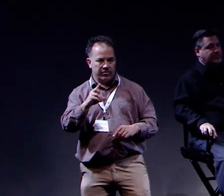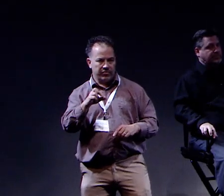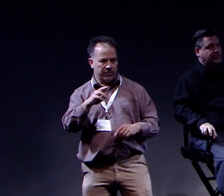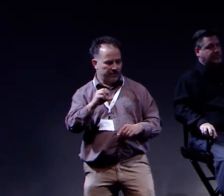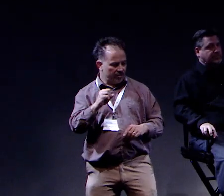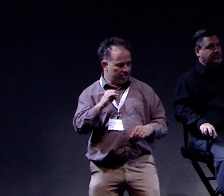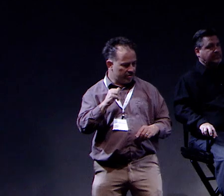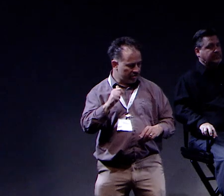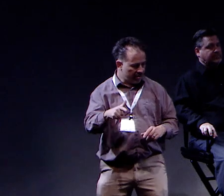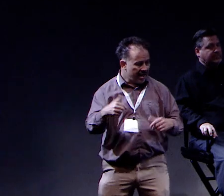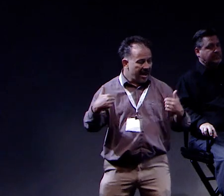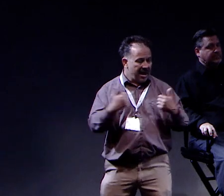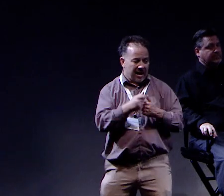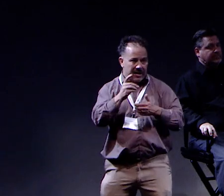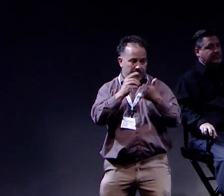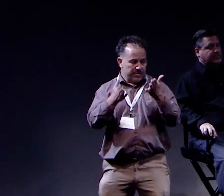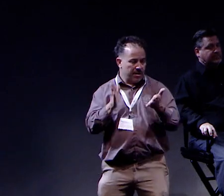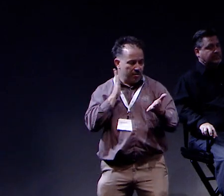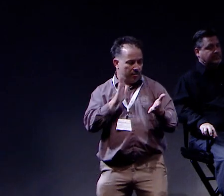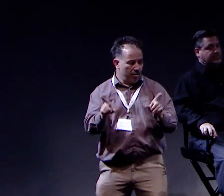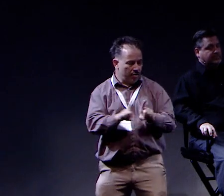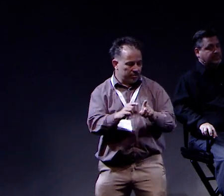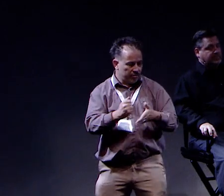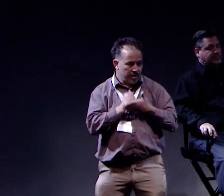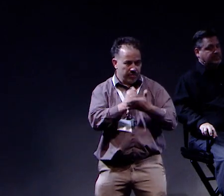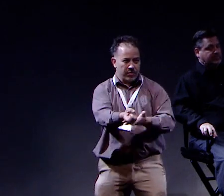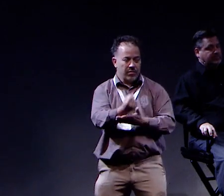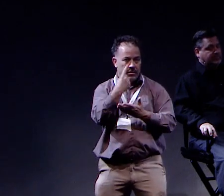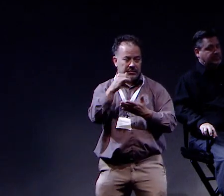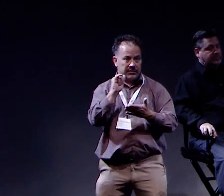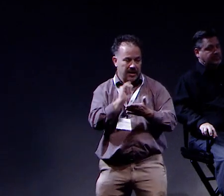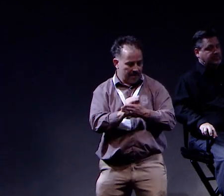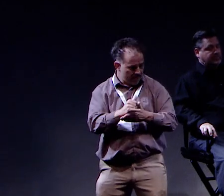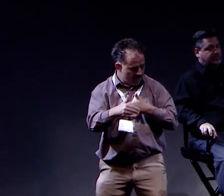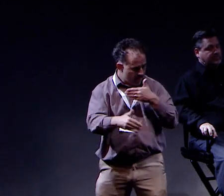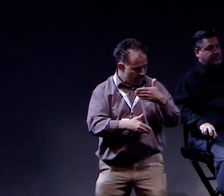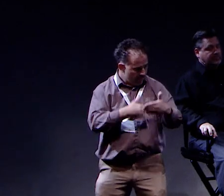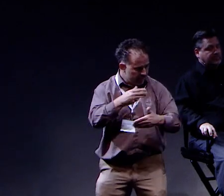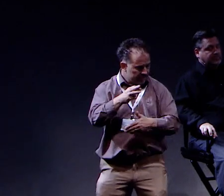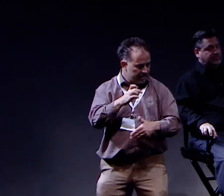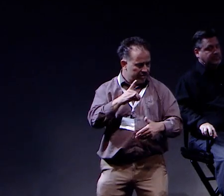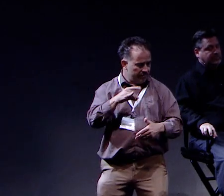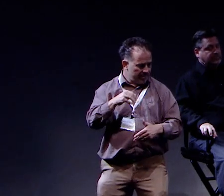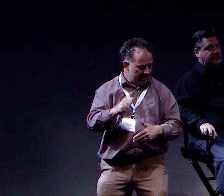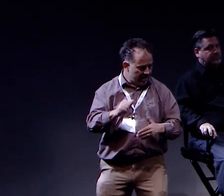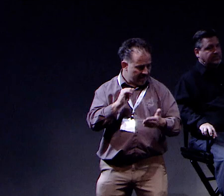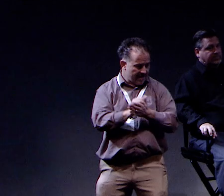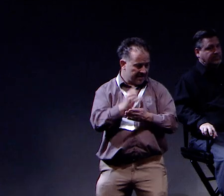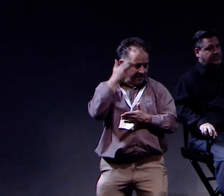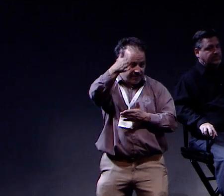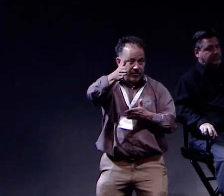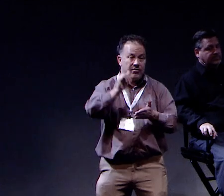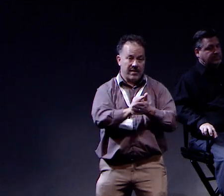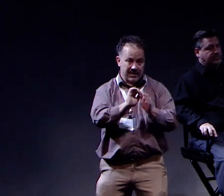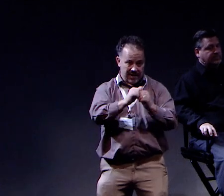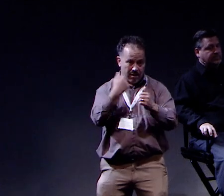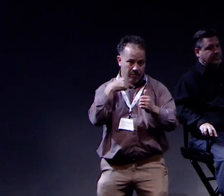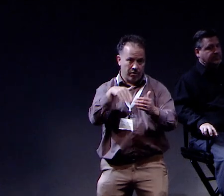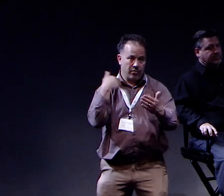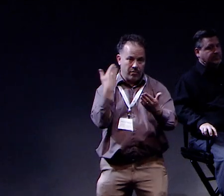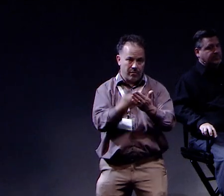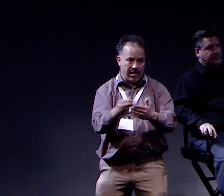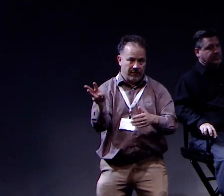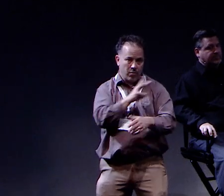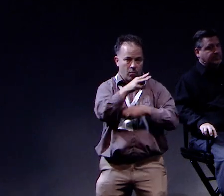A game designer will also help you understand that procedural media is the future, and it's the way that we're going to get to Westworld.